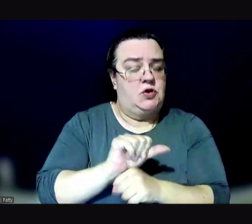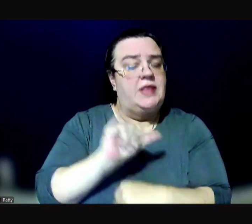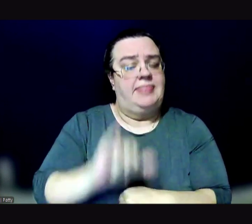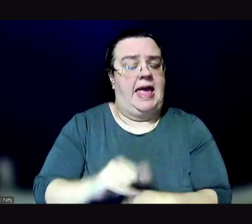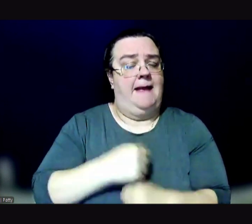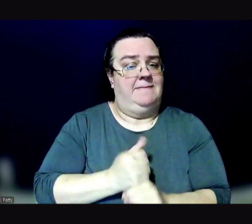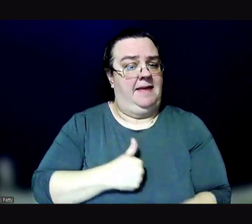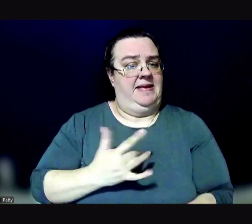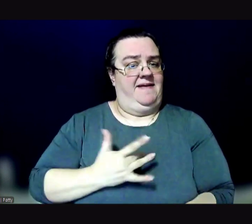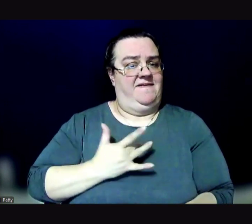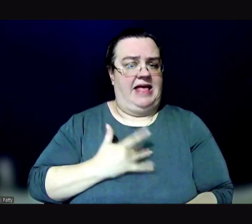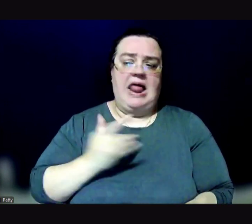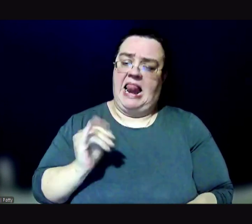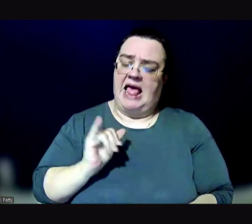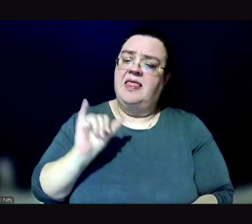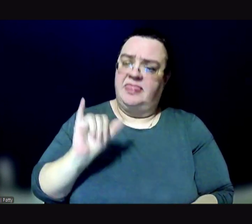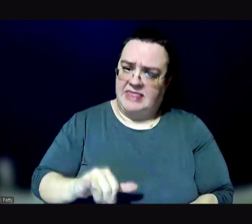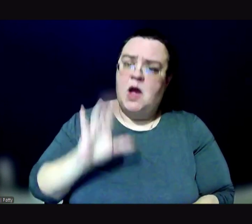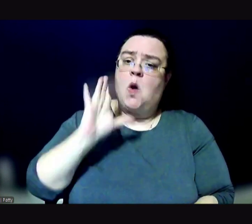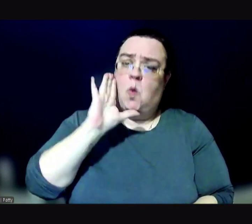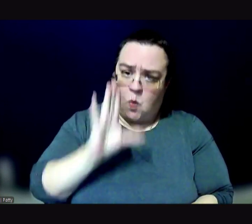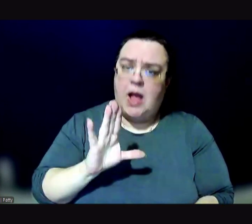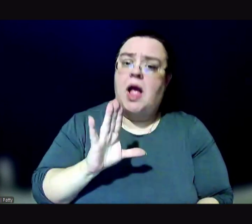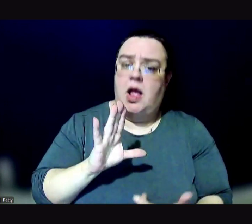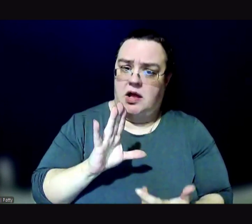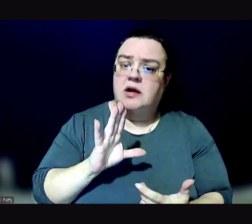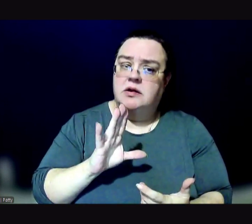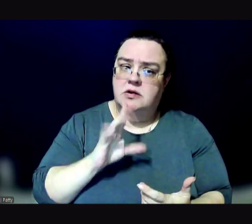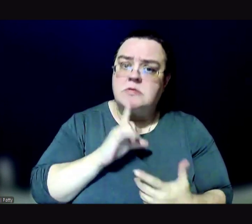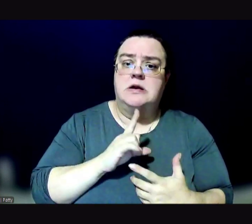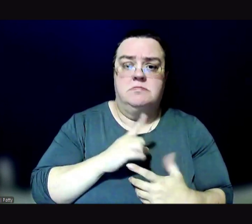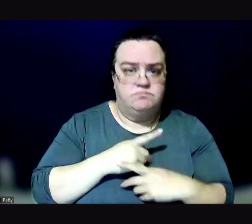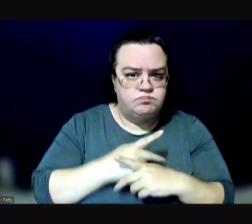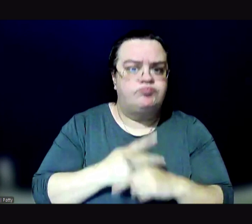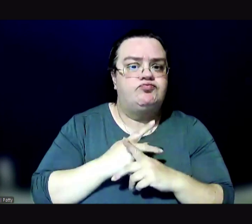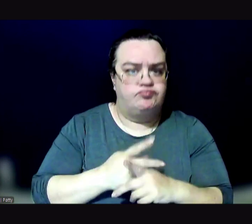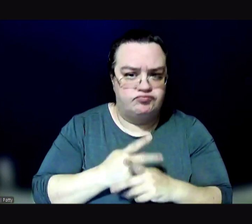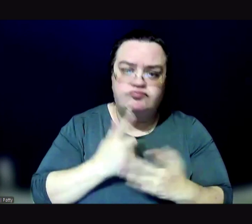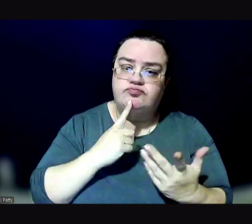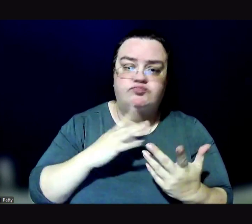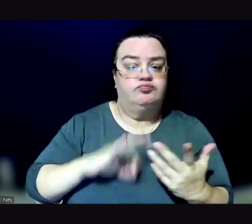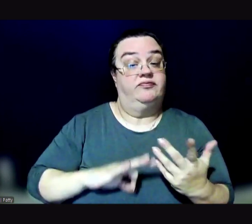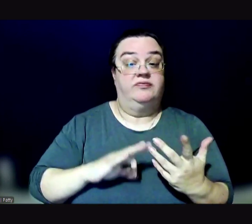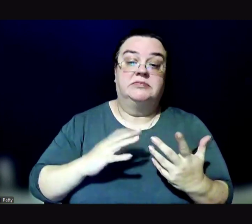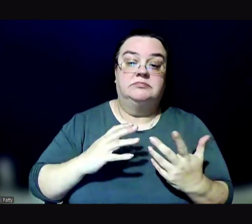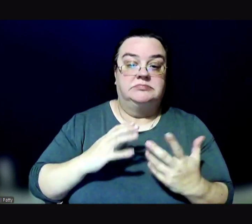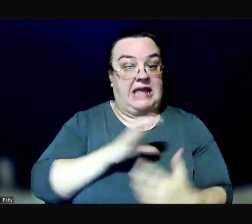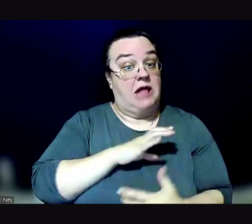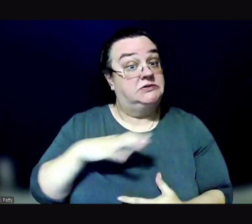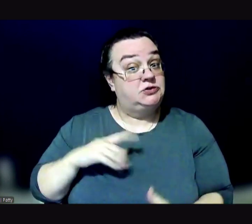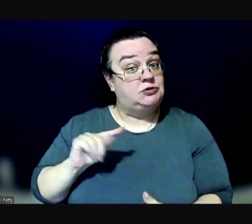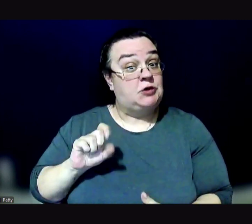like this is going to be a productive council term.